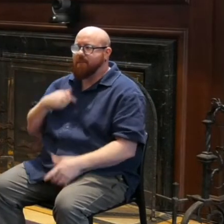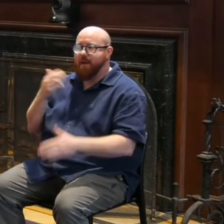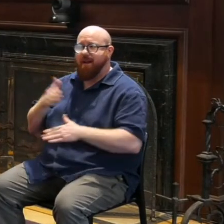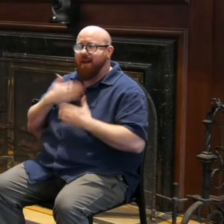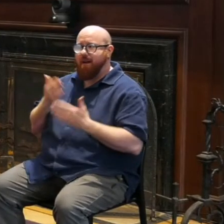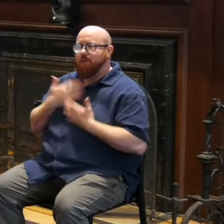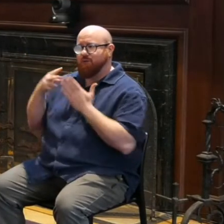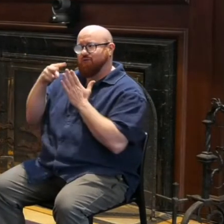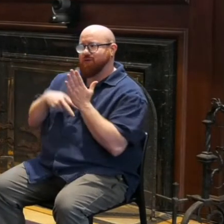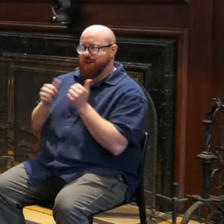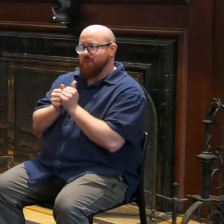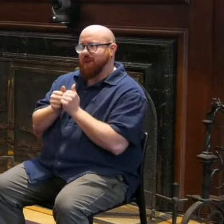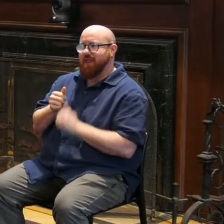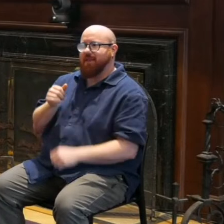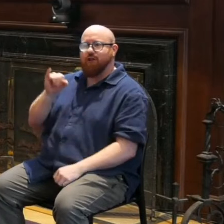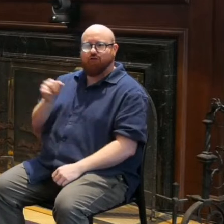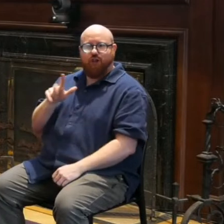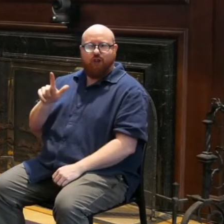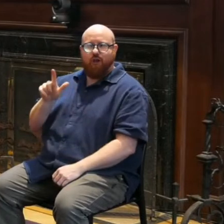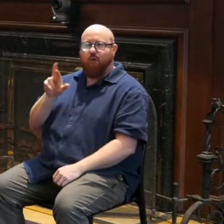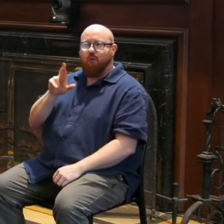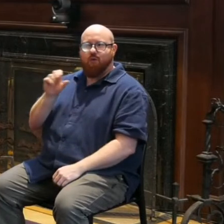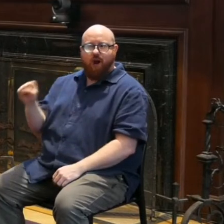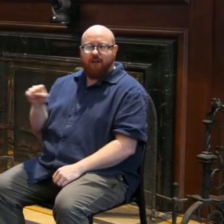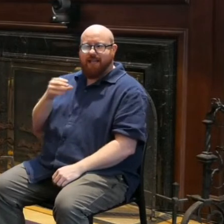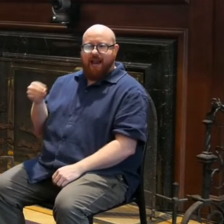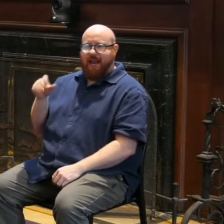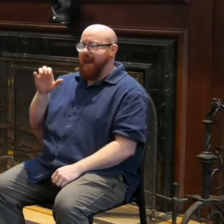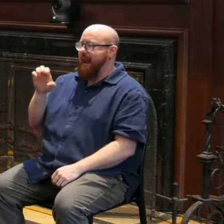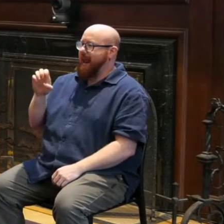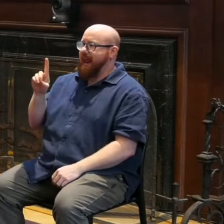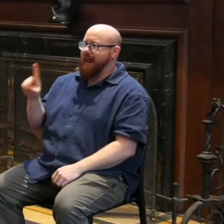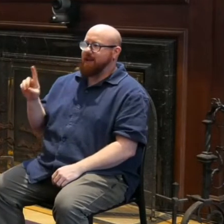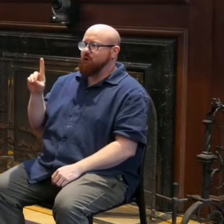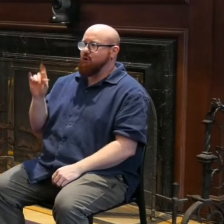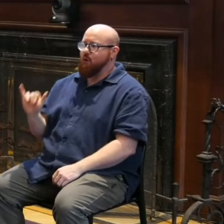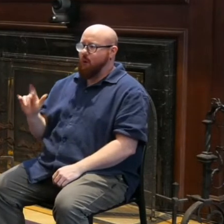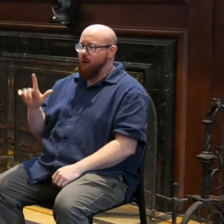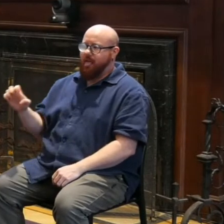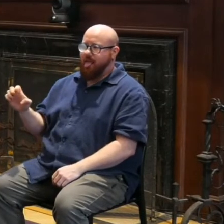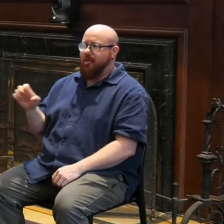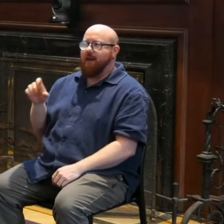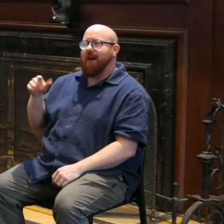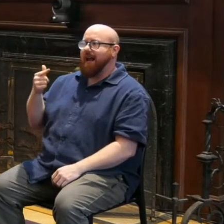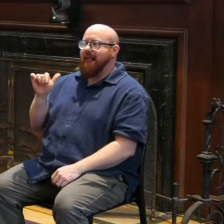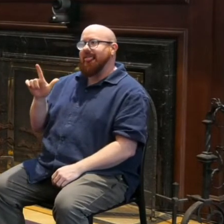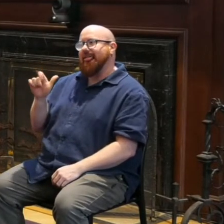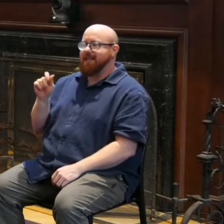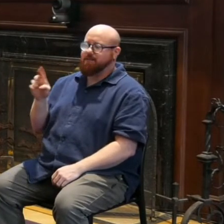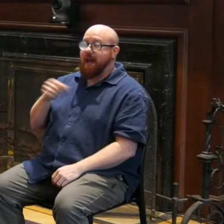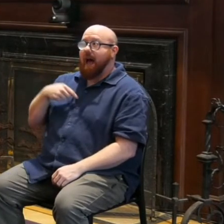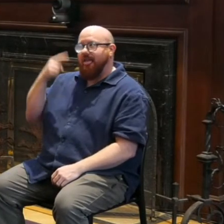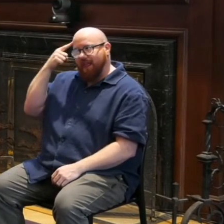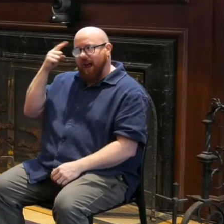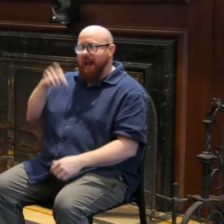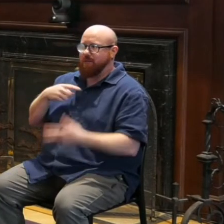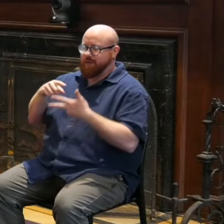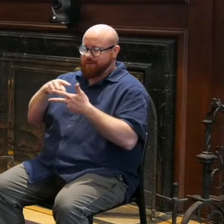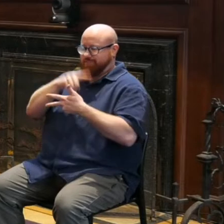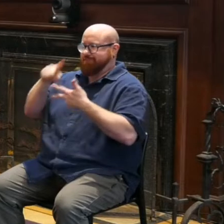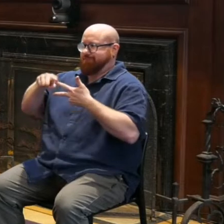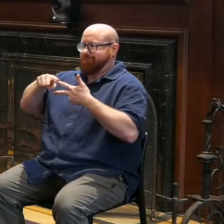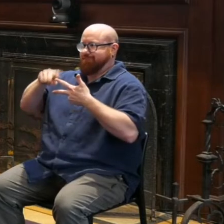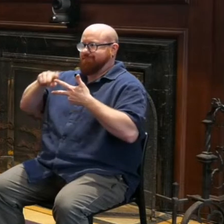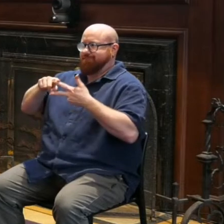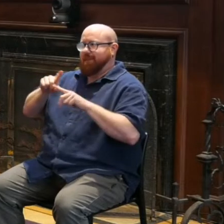to read with Joe Ross and Ed Doyle Gillespie. I thought I was going to be in between them, but they're putting the